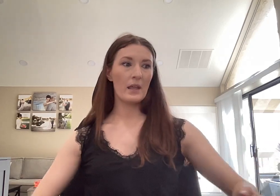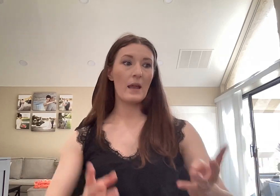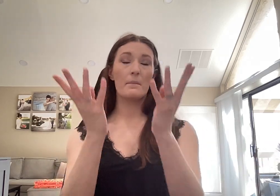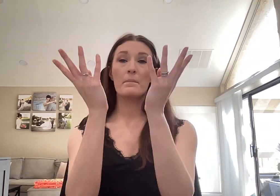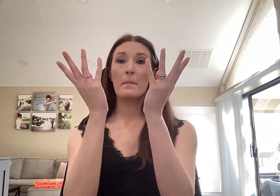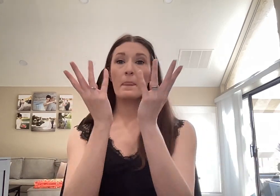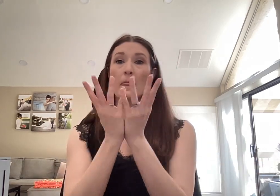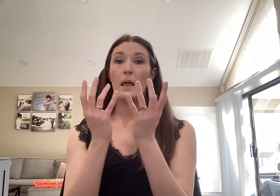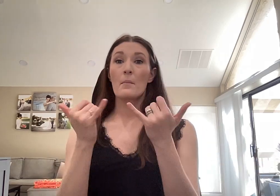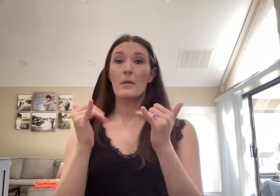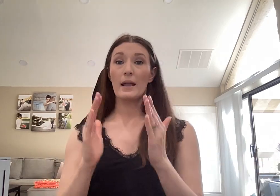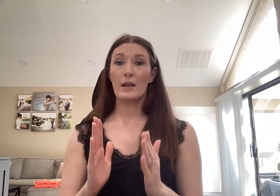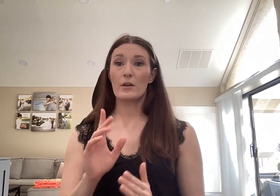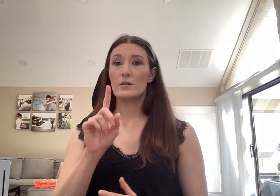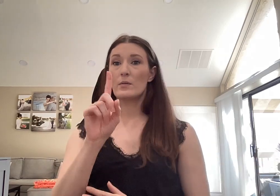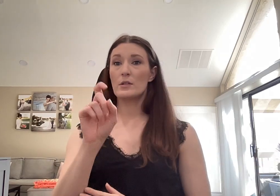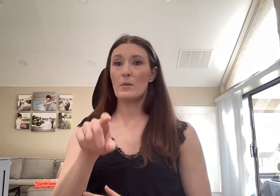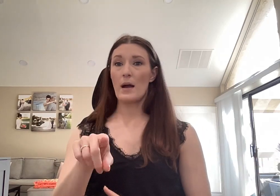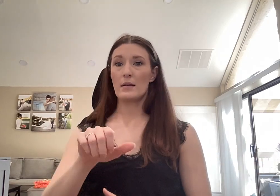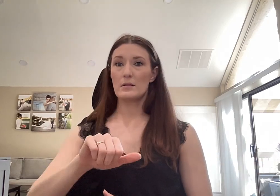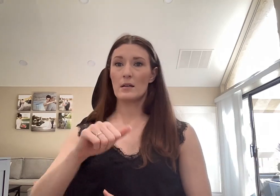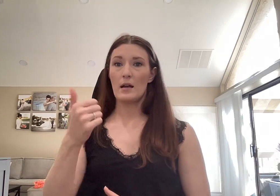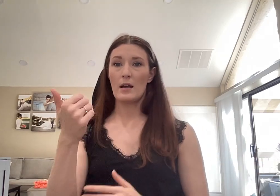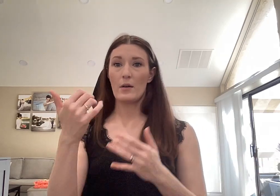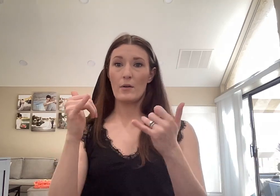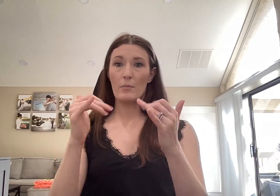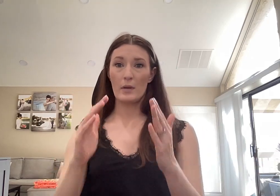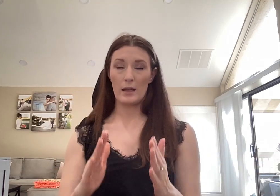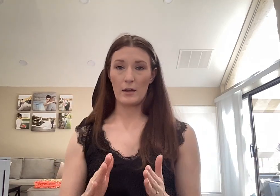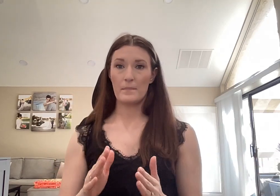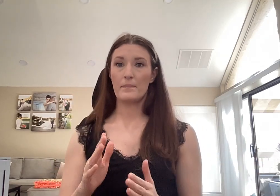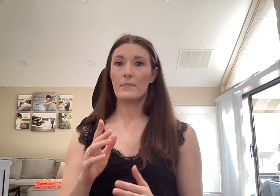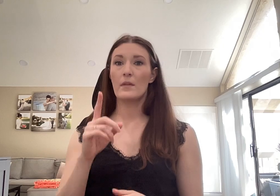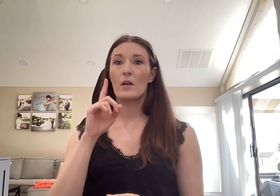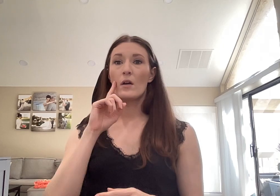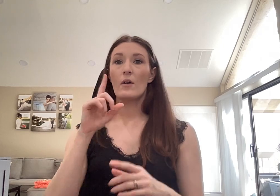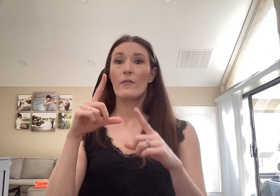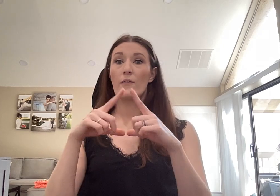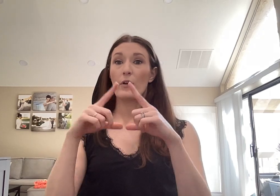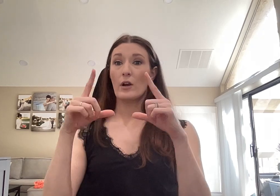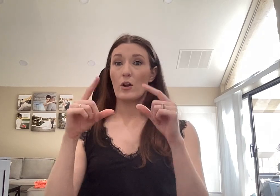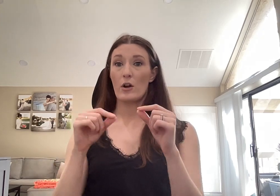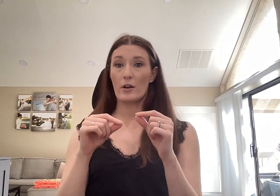Okay. Player is going to ask another player for a card